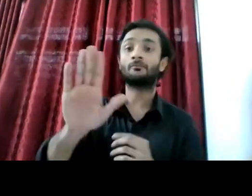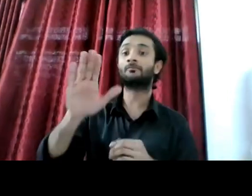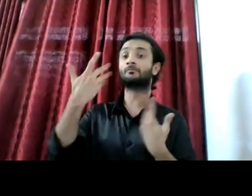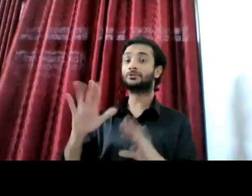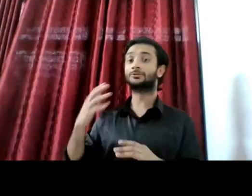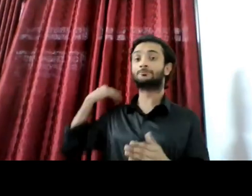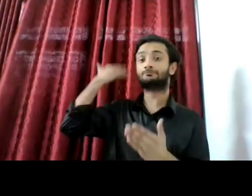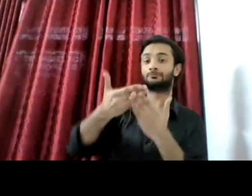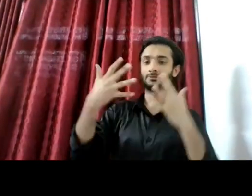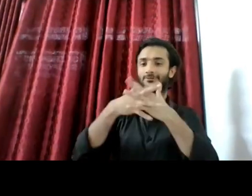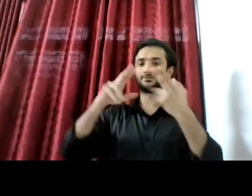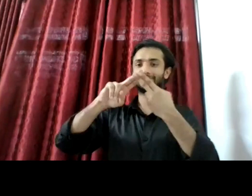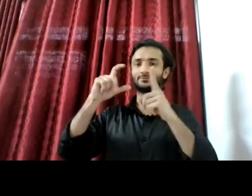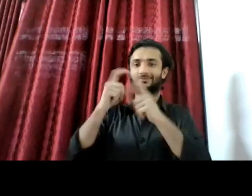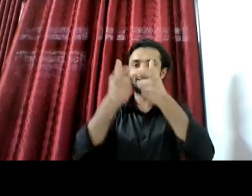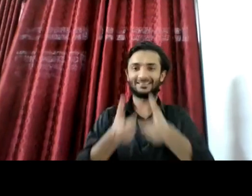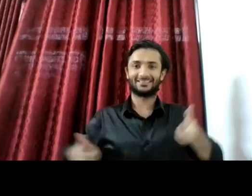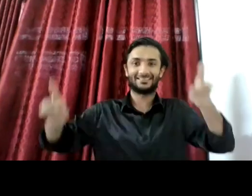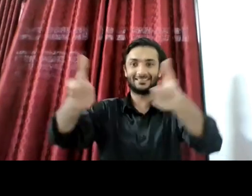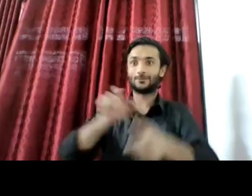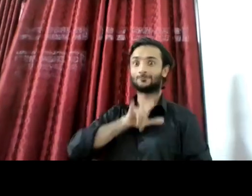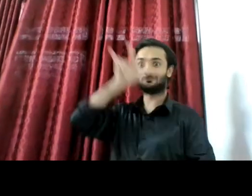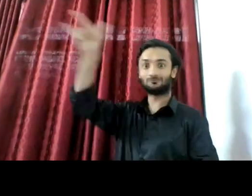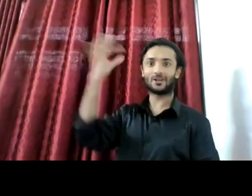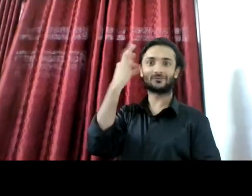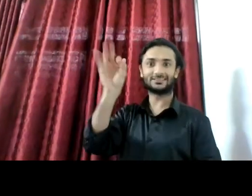and in any other aspect that you feel it's fit.